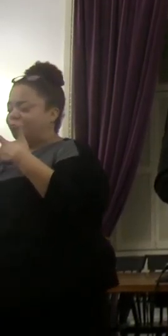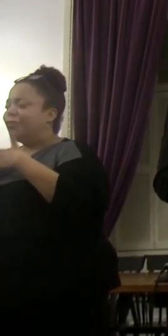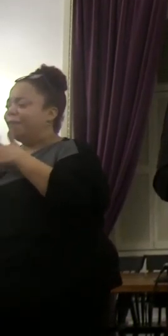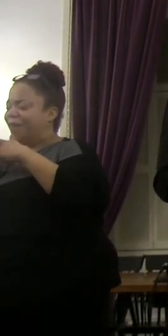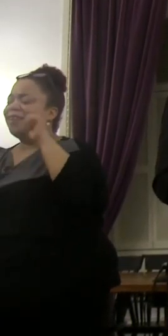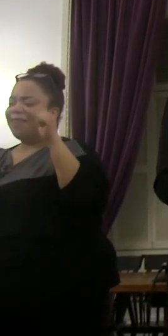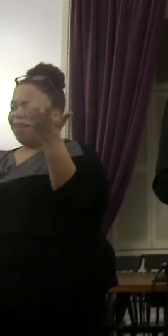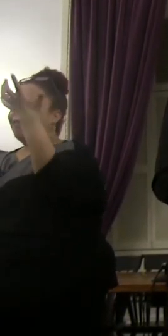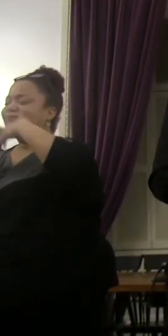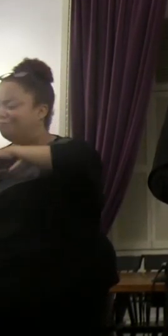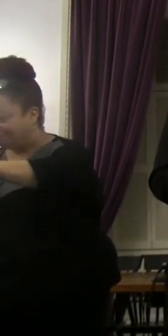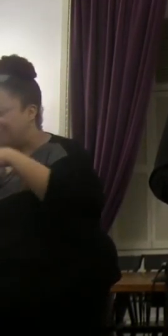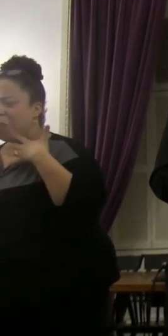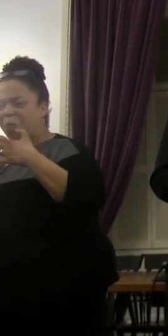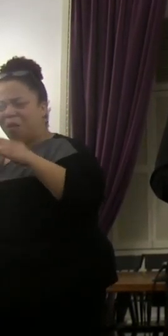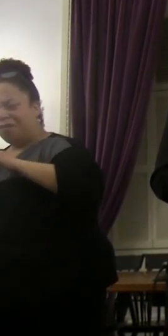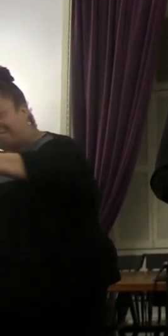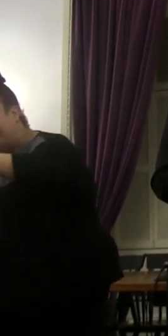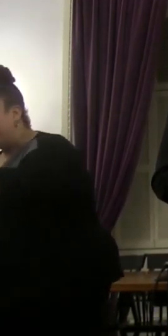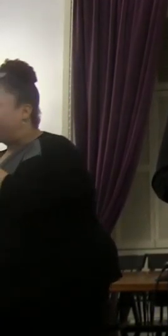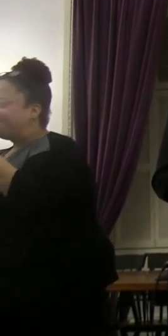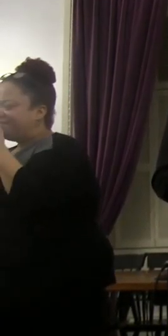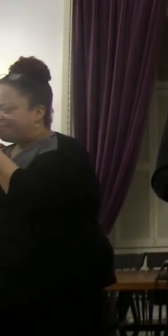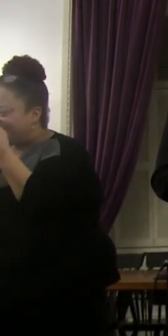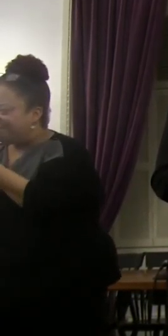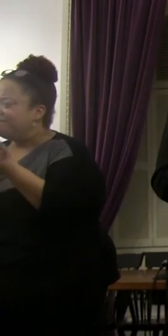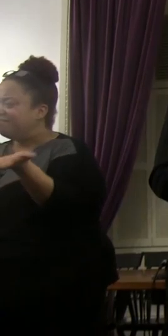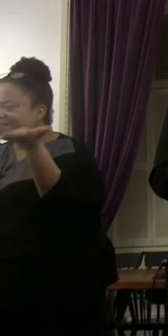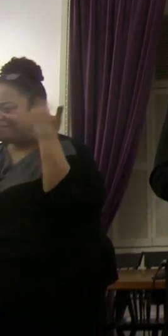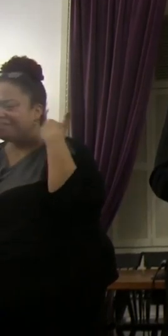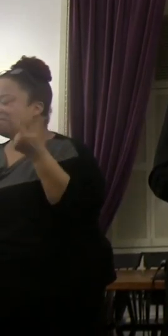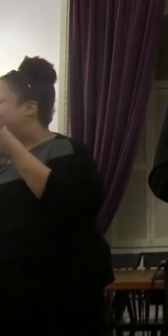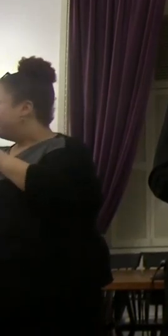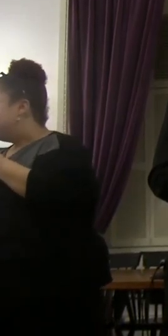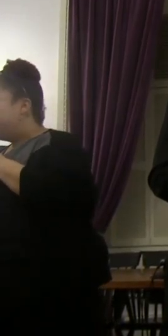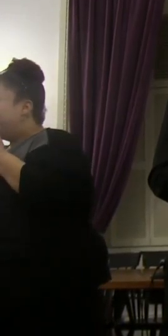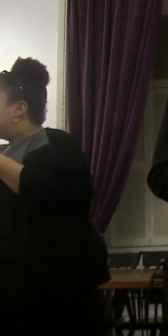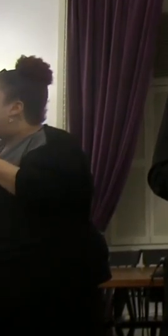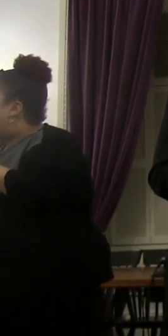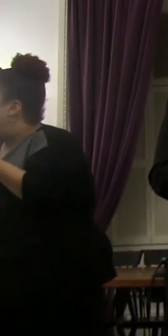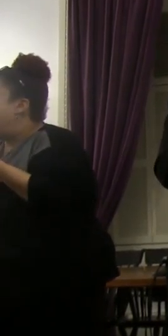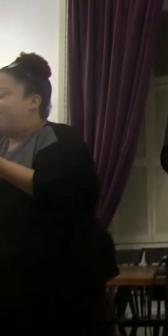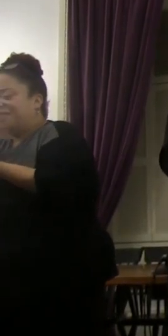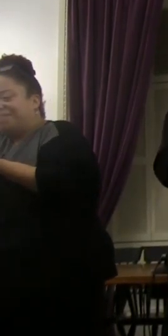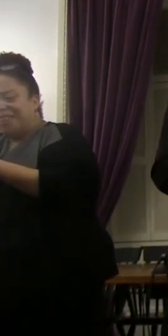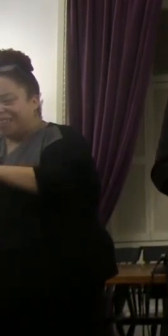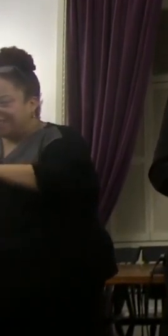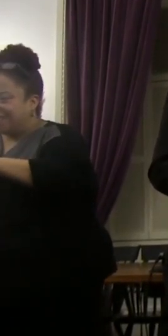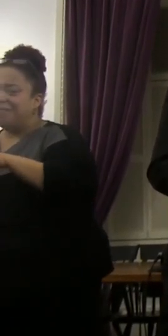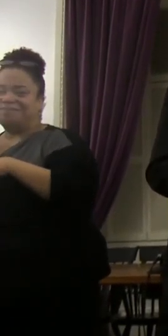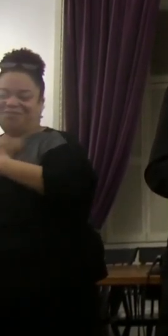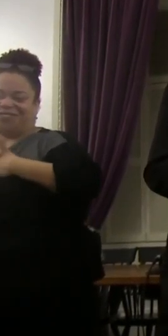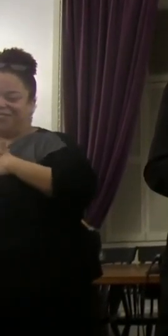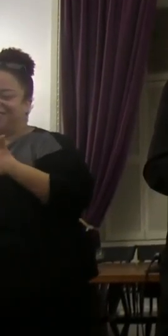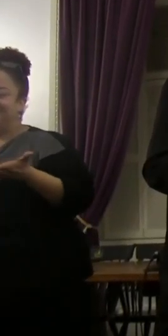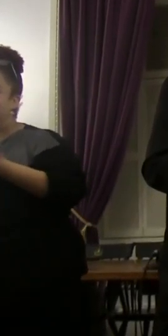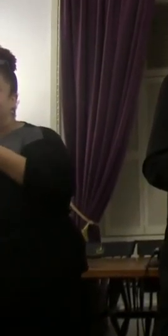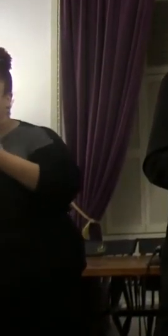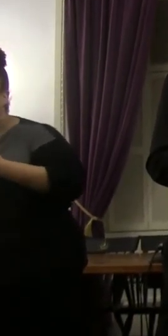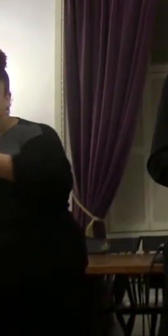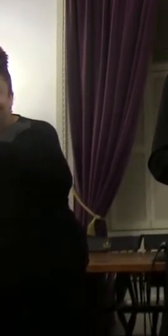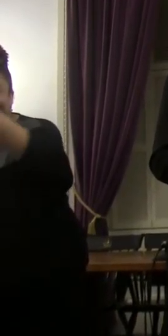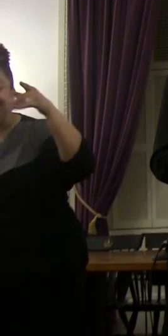voice and be active because we're here to serve you so again thank you for coming in nice to see you again Louis and